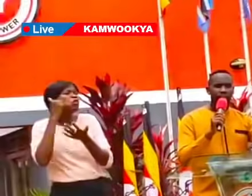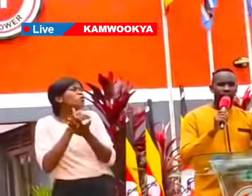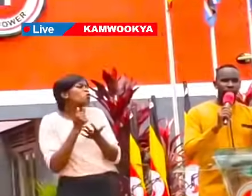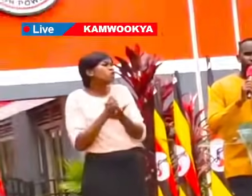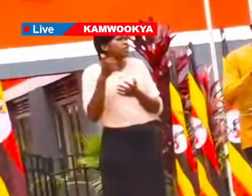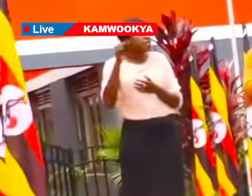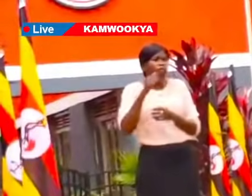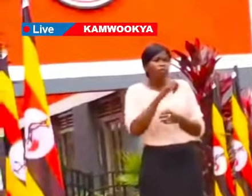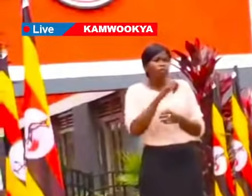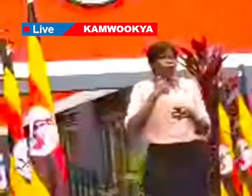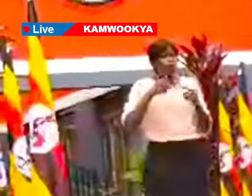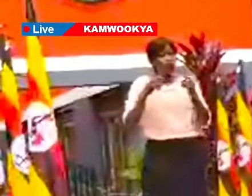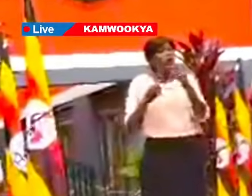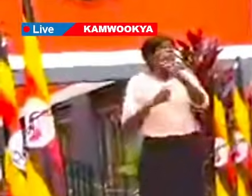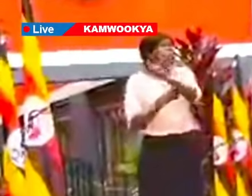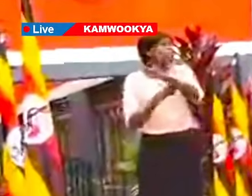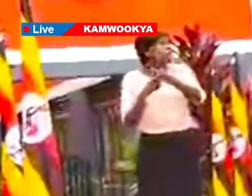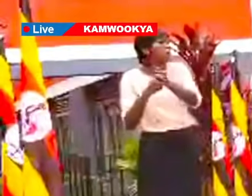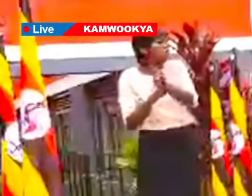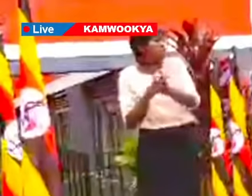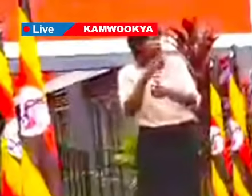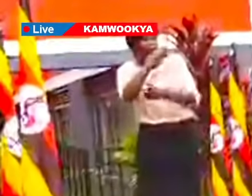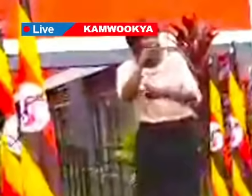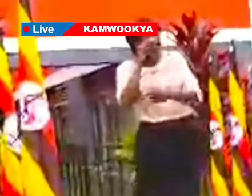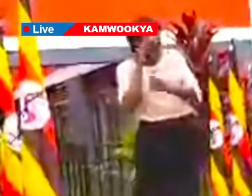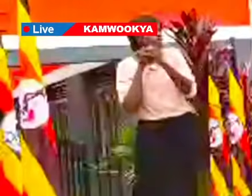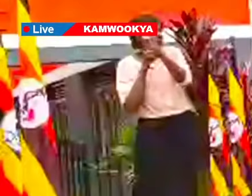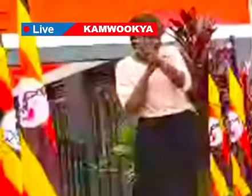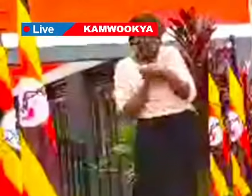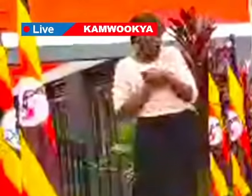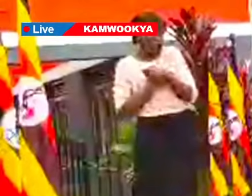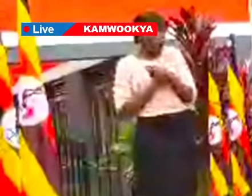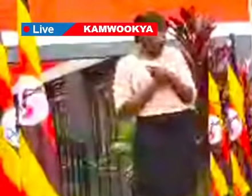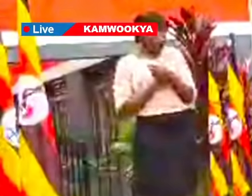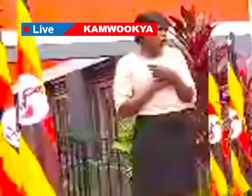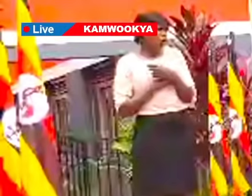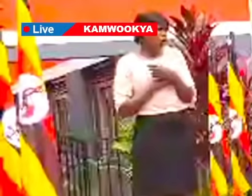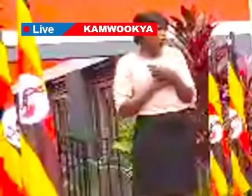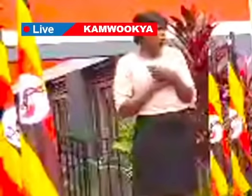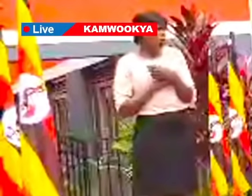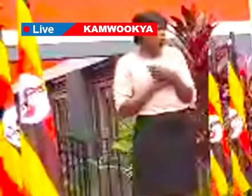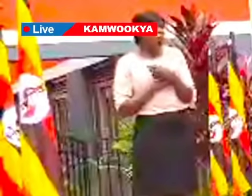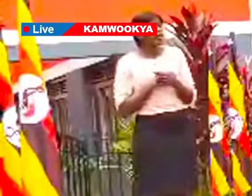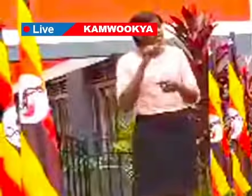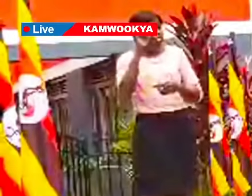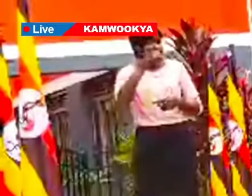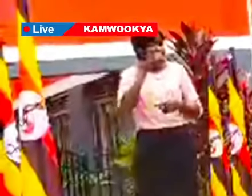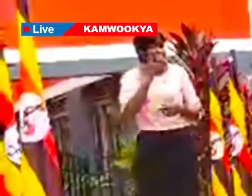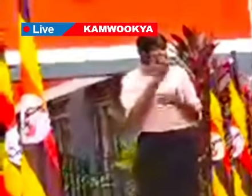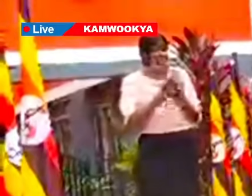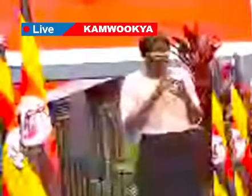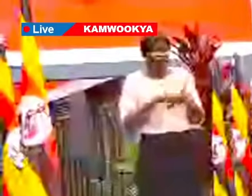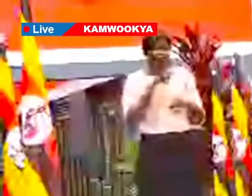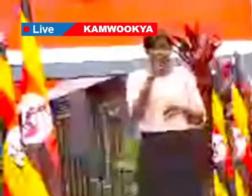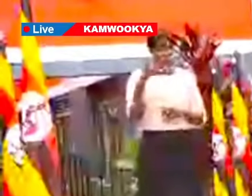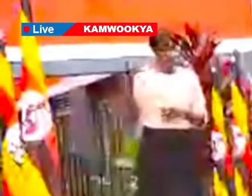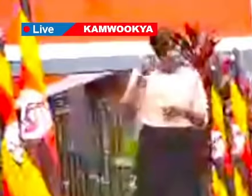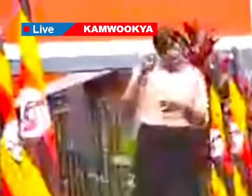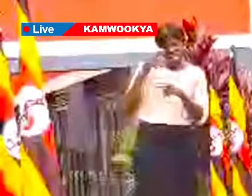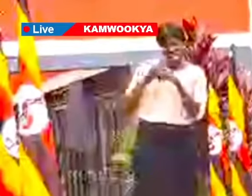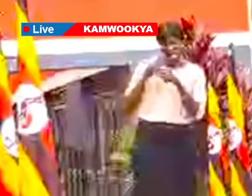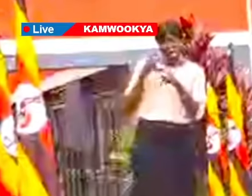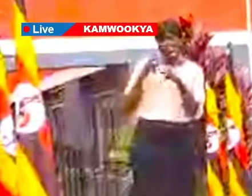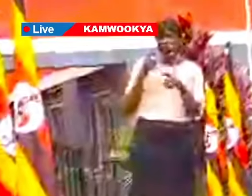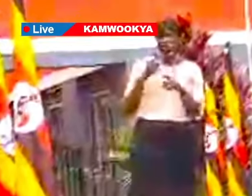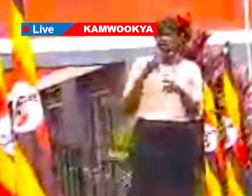tubayita, babasibako matugambuzi. Tukyabanja abantu baffe bano, bwewaawo oluusi amannya agoogebwako ge